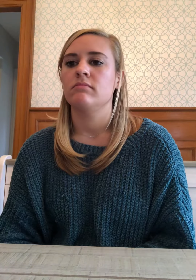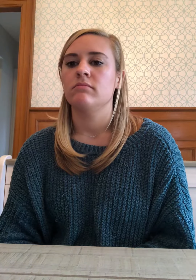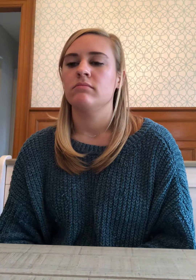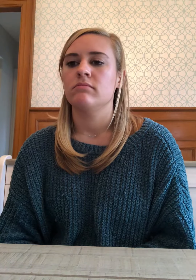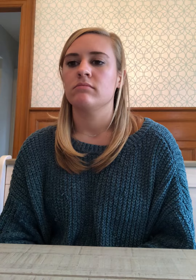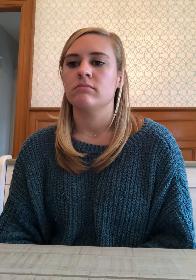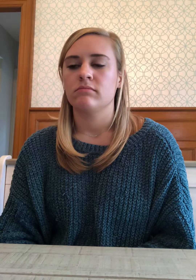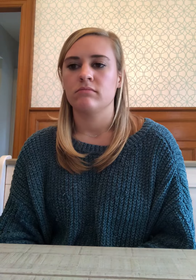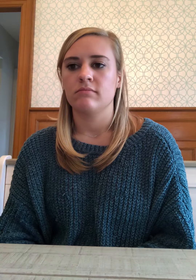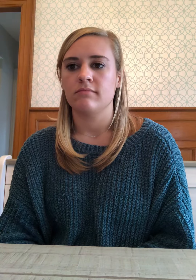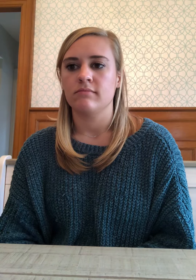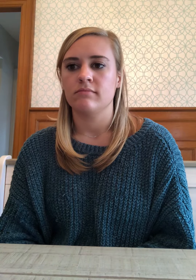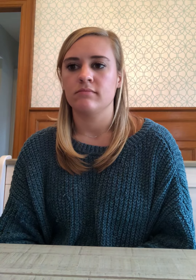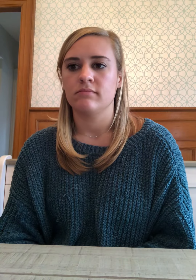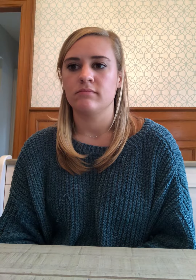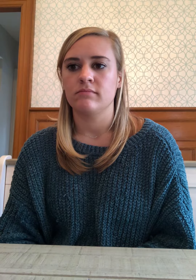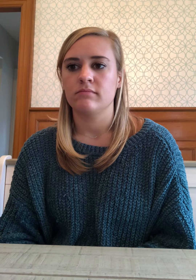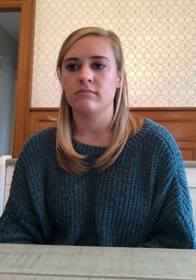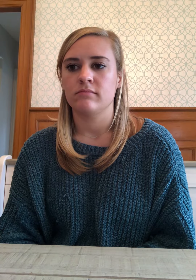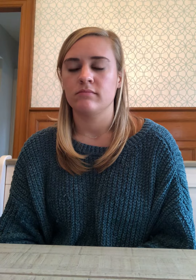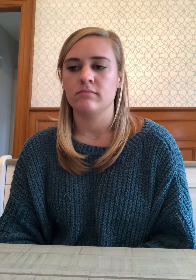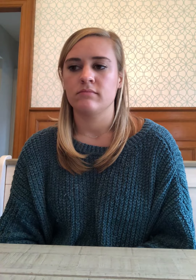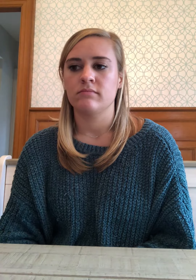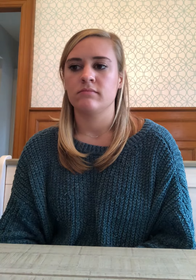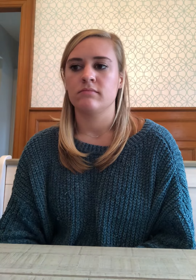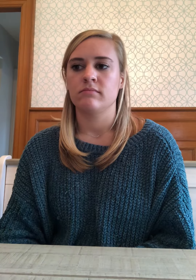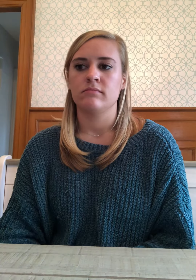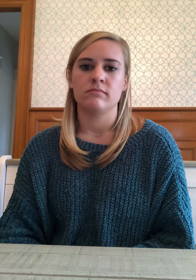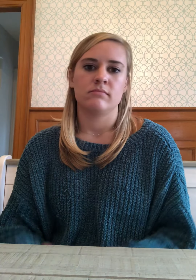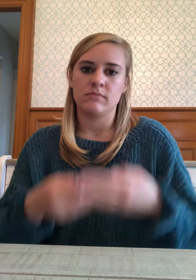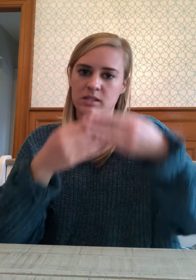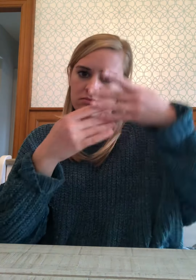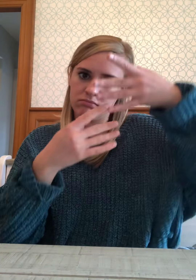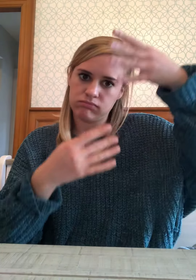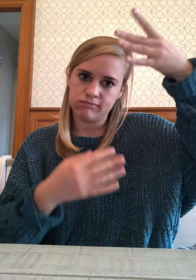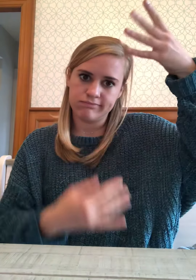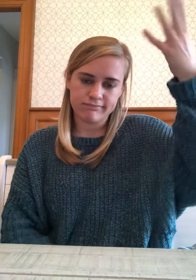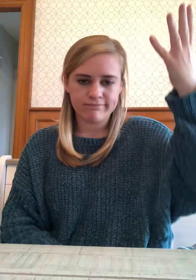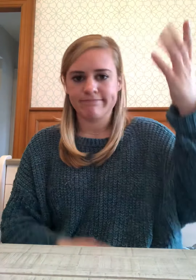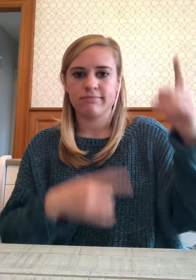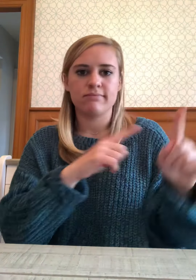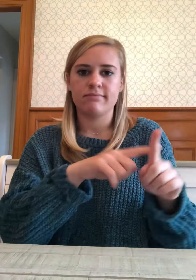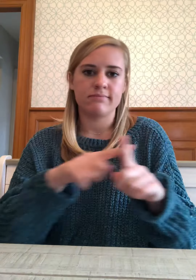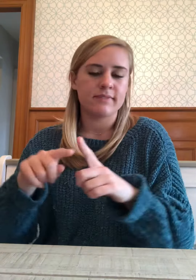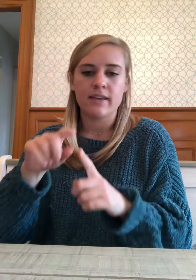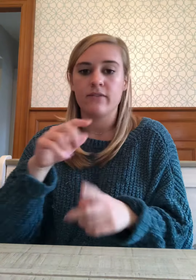There's an almost endless variety of different springs and appliances that we use.